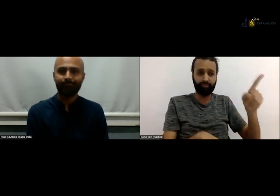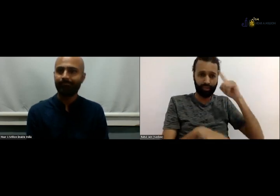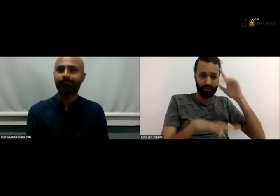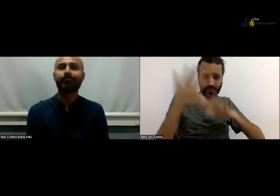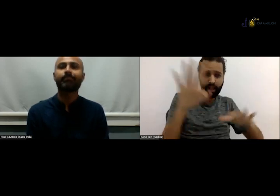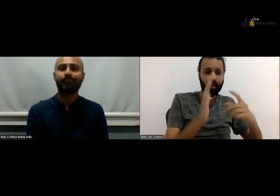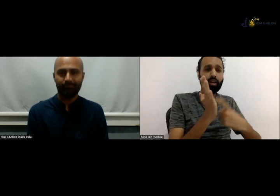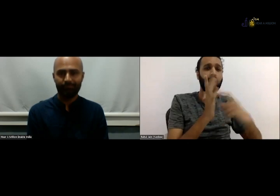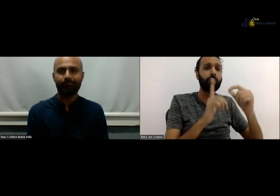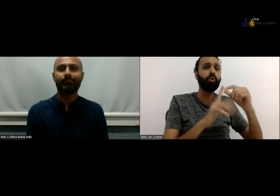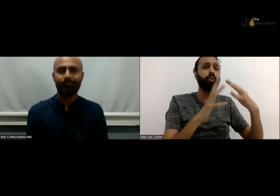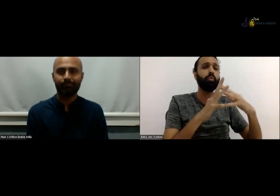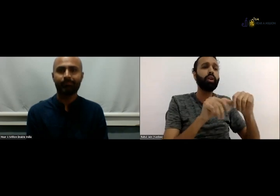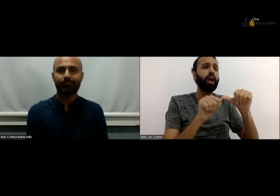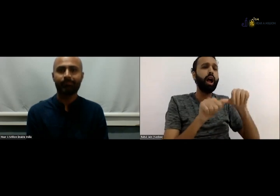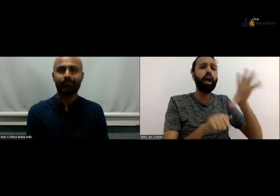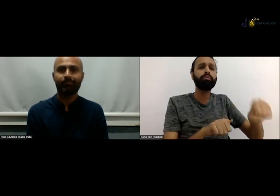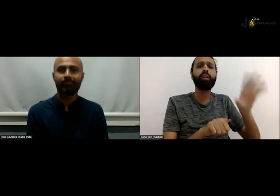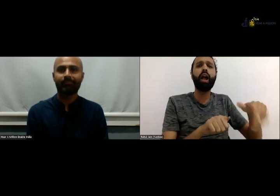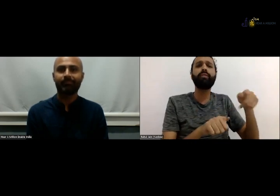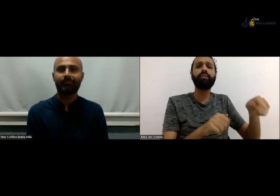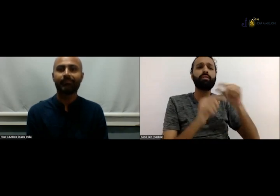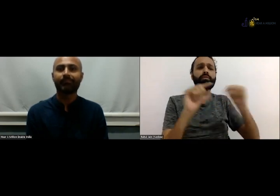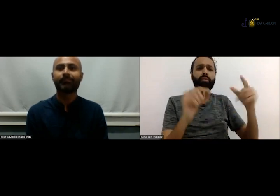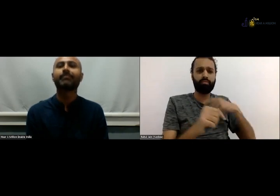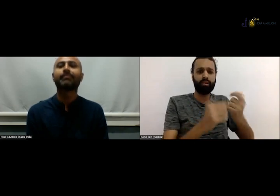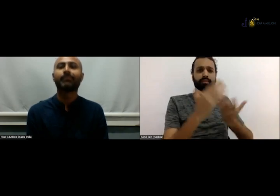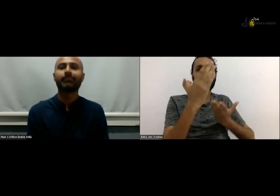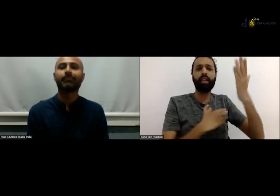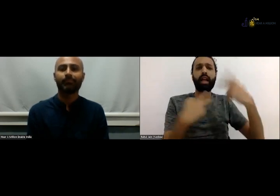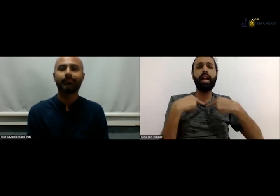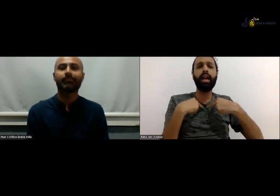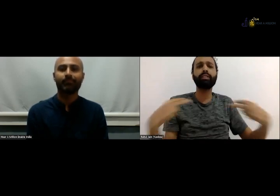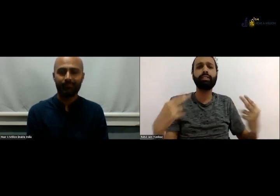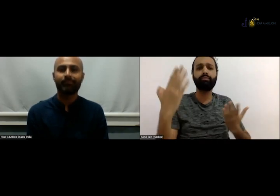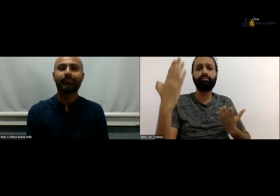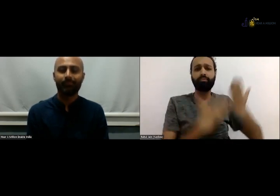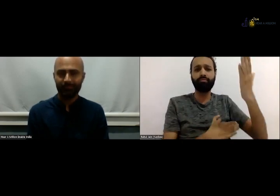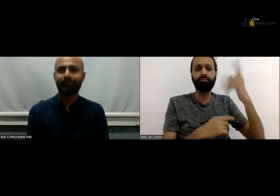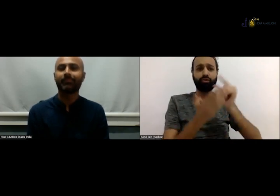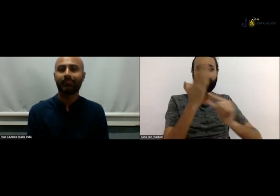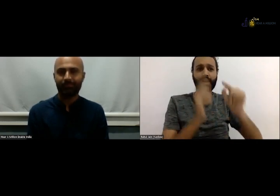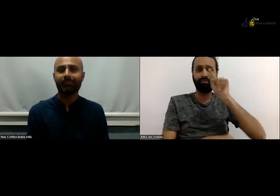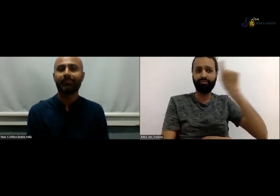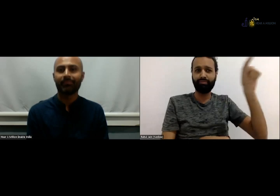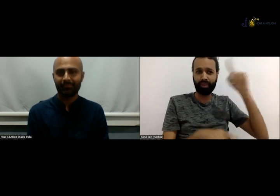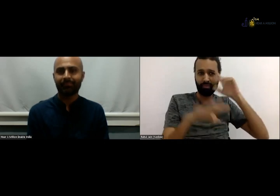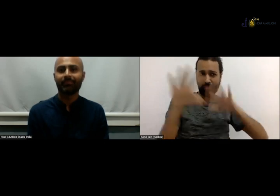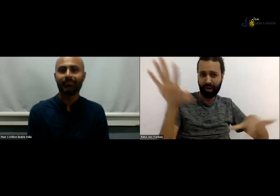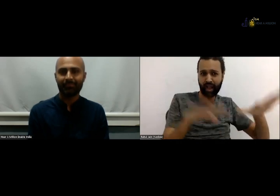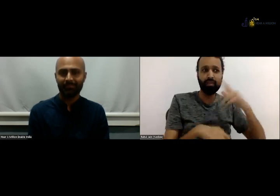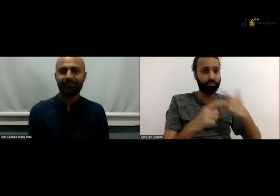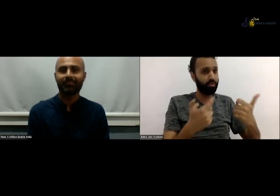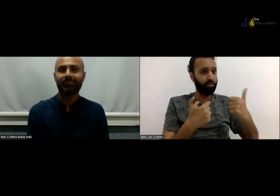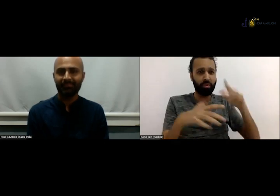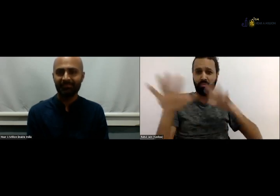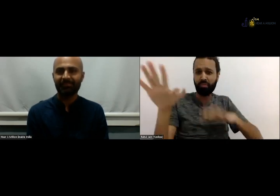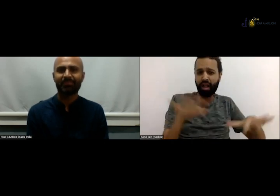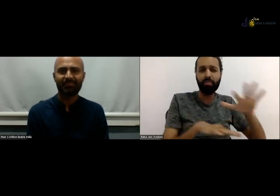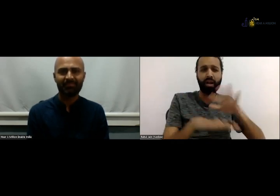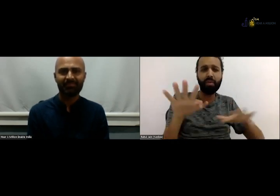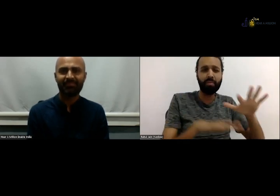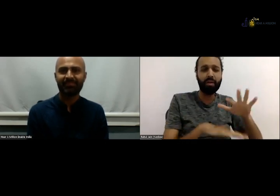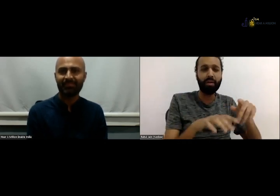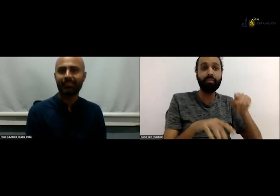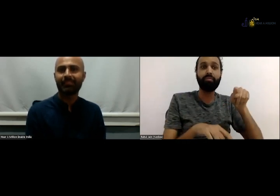So 80% people didn't reply, what the question was. So we have RPWD Act in India,